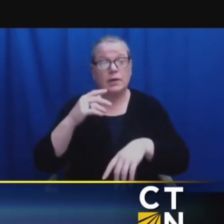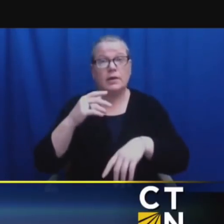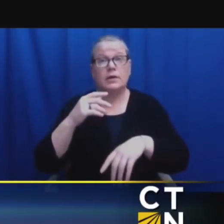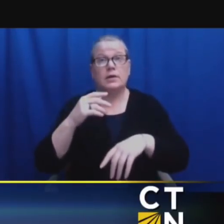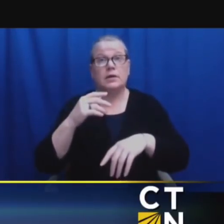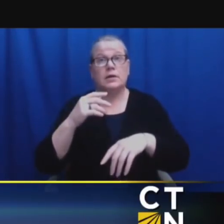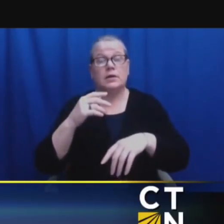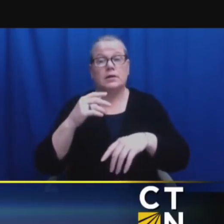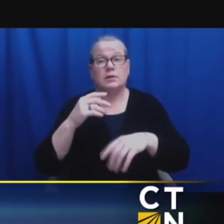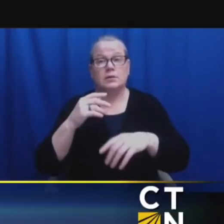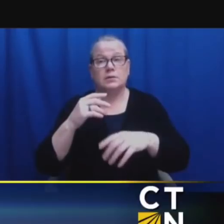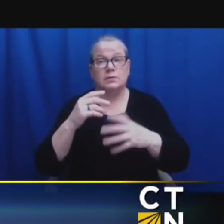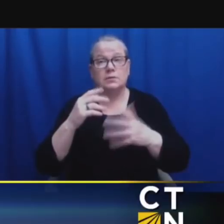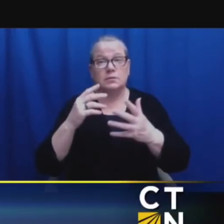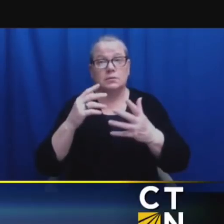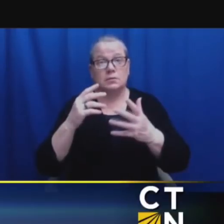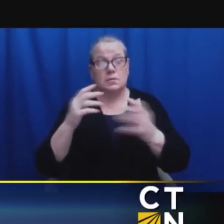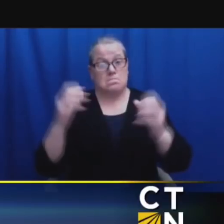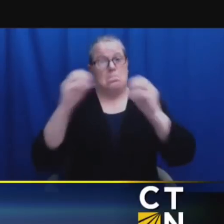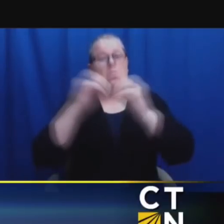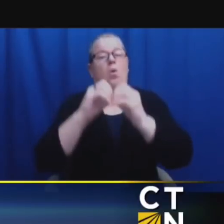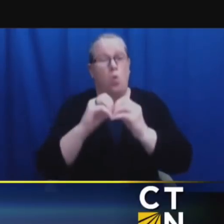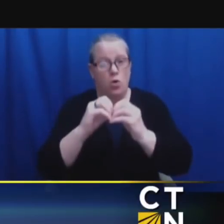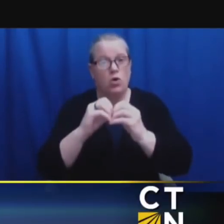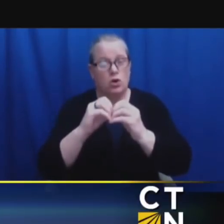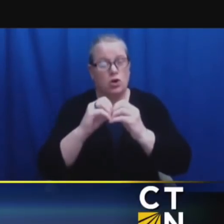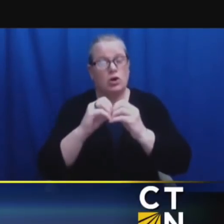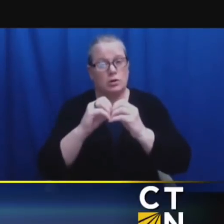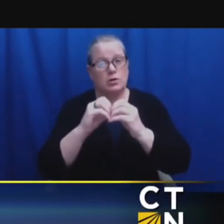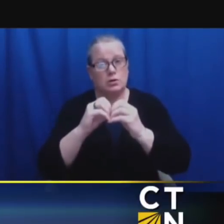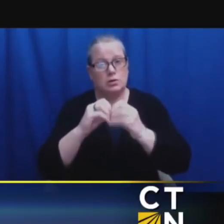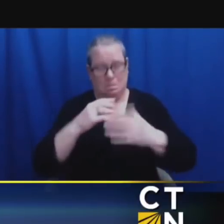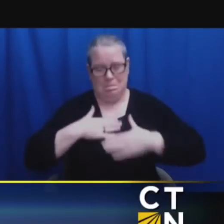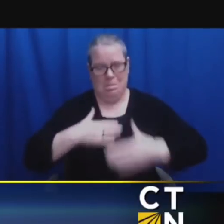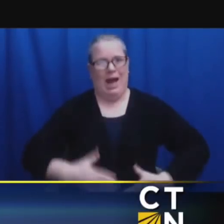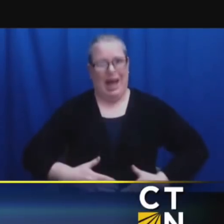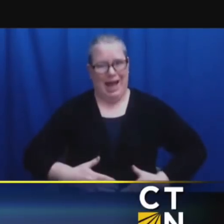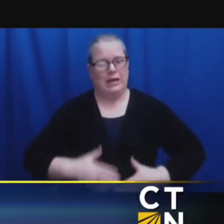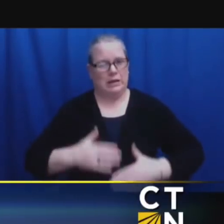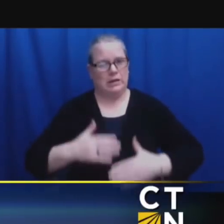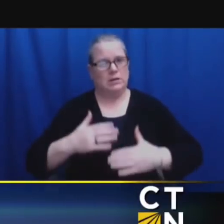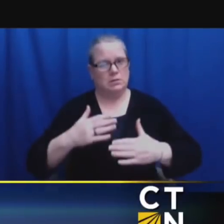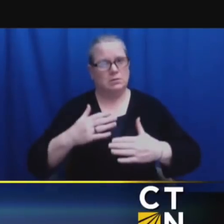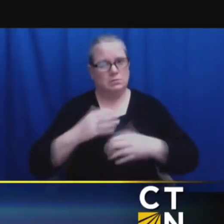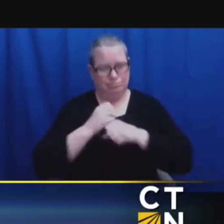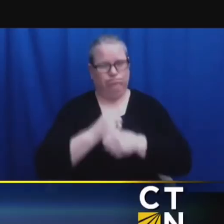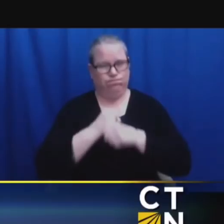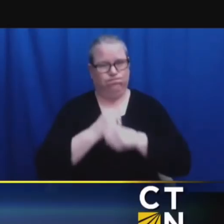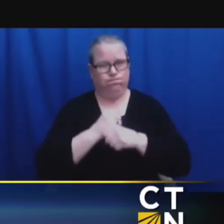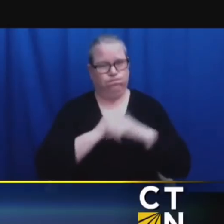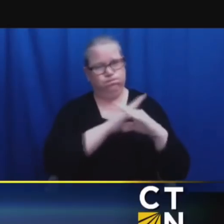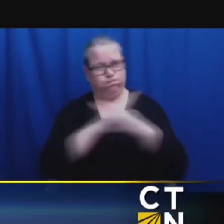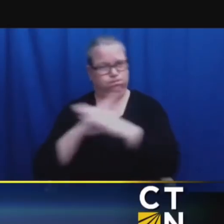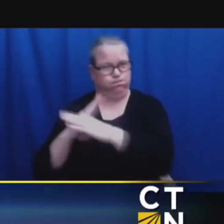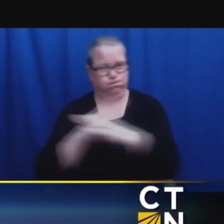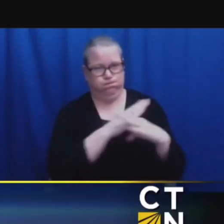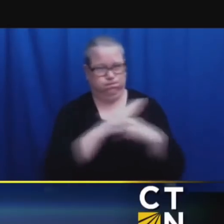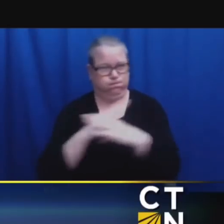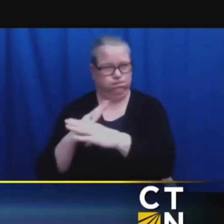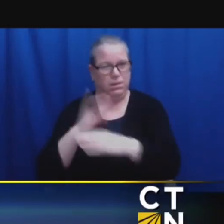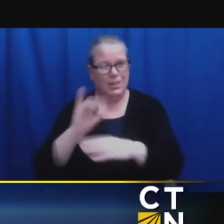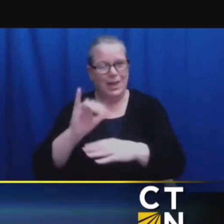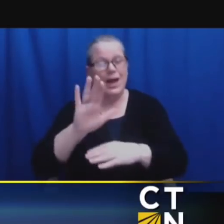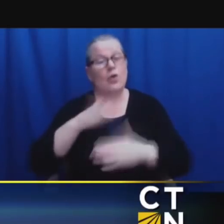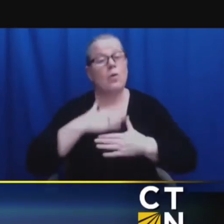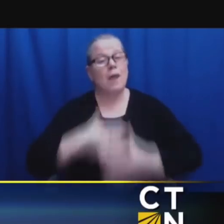only mount an increased concentration of antibodies, and this is what your body makes when you get vaccinated, and what protects